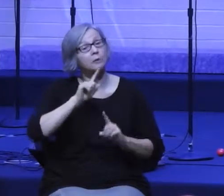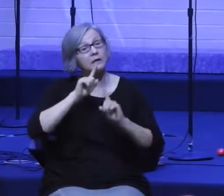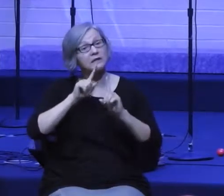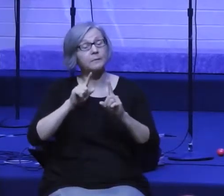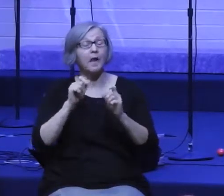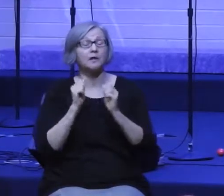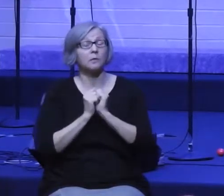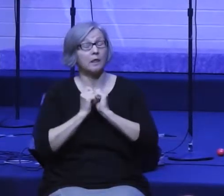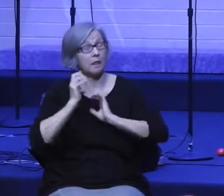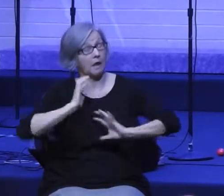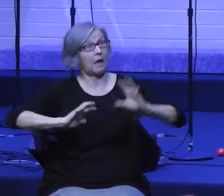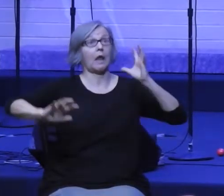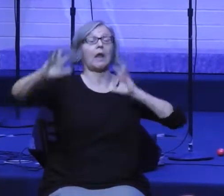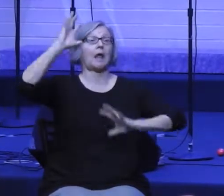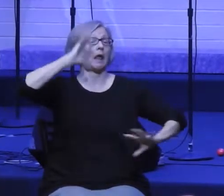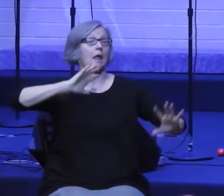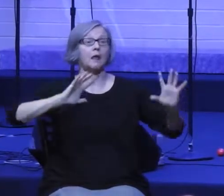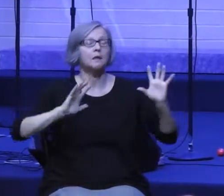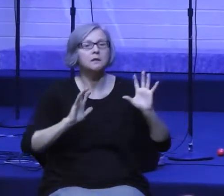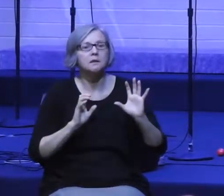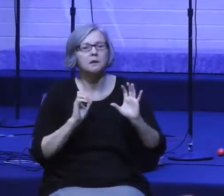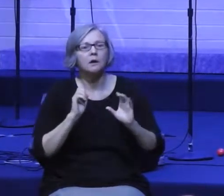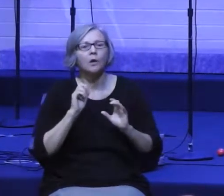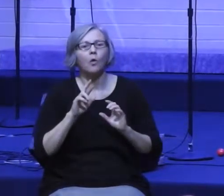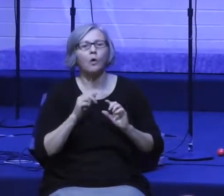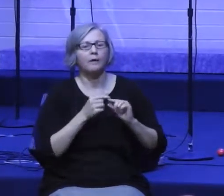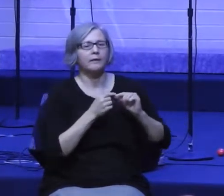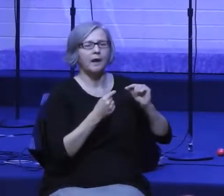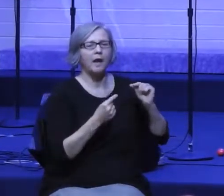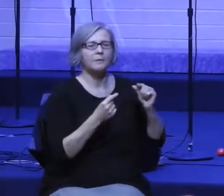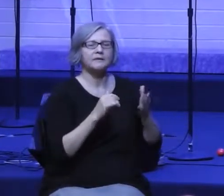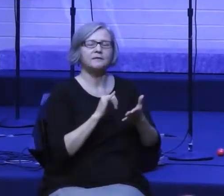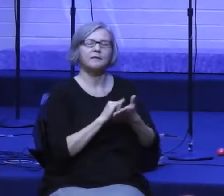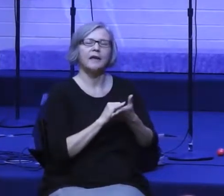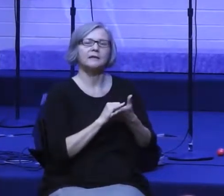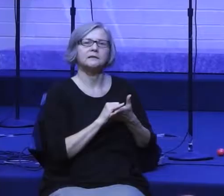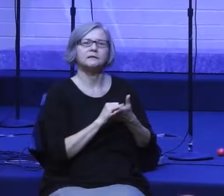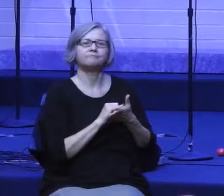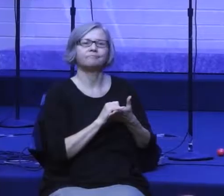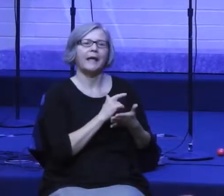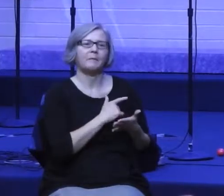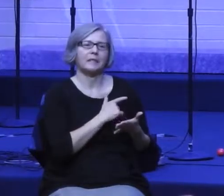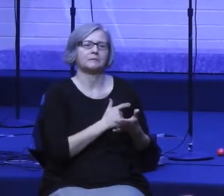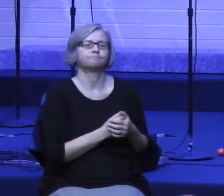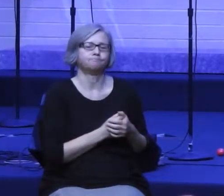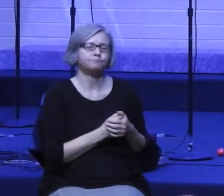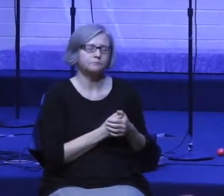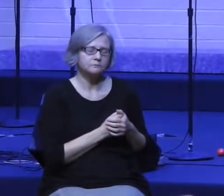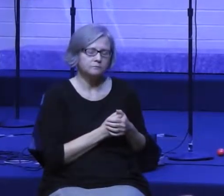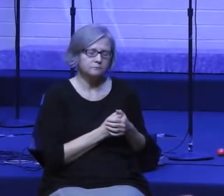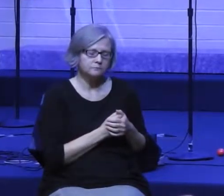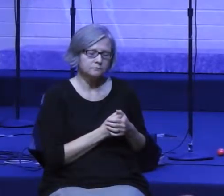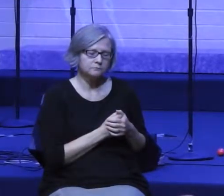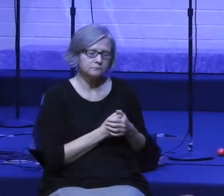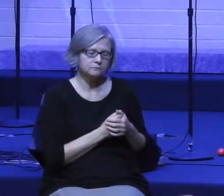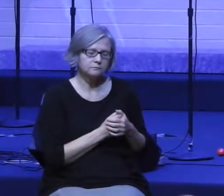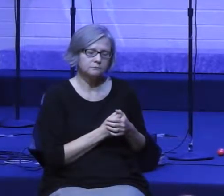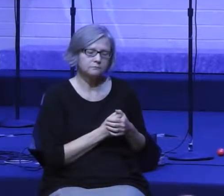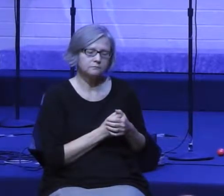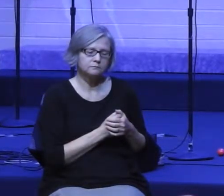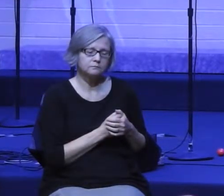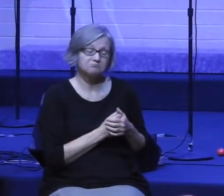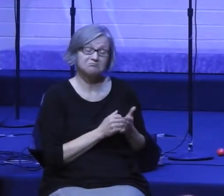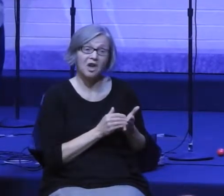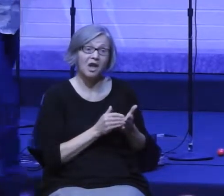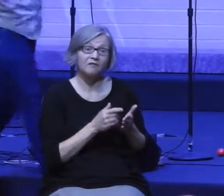Here's what I take from that. In our lives, whatever the situation in front of us, whatever the context,